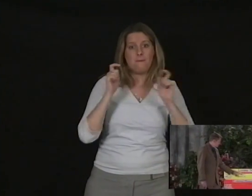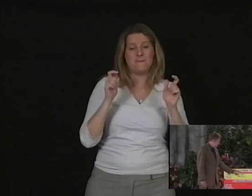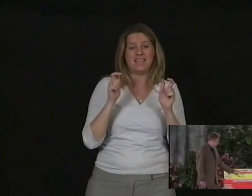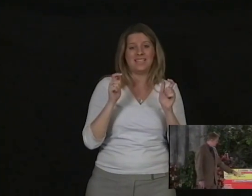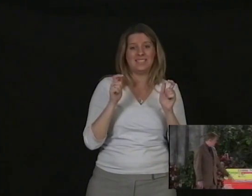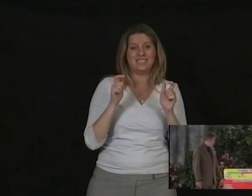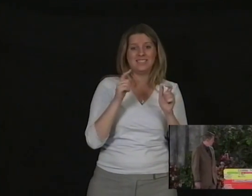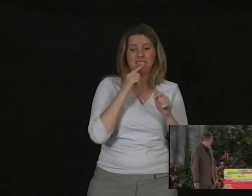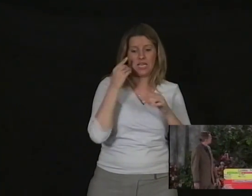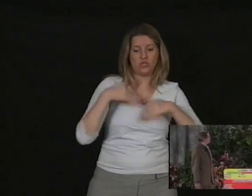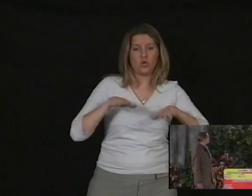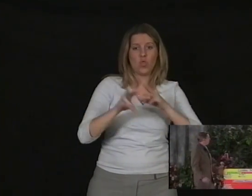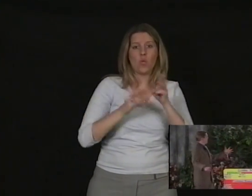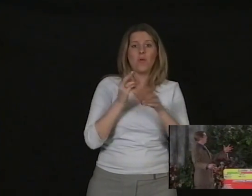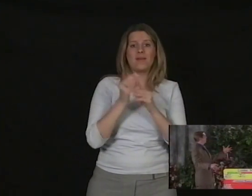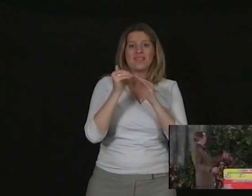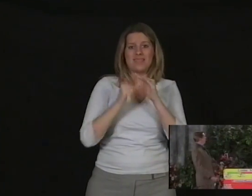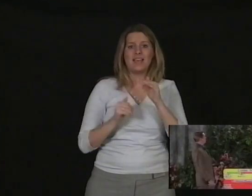old.